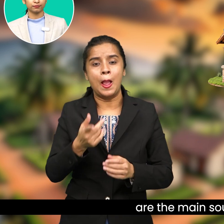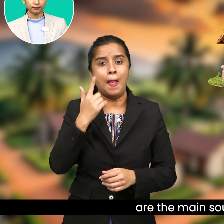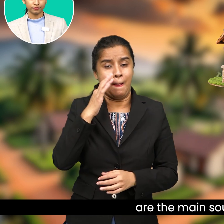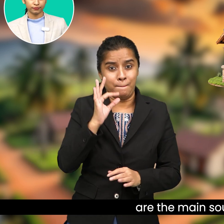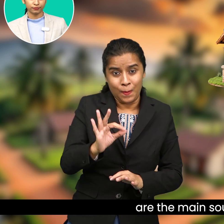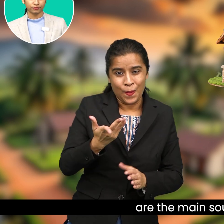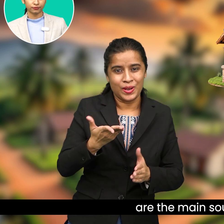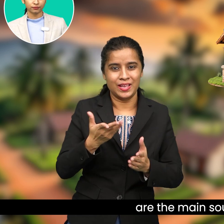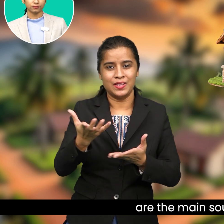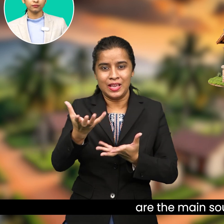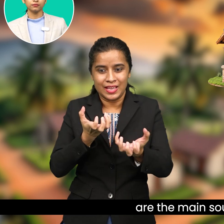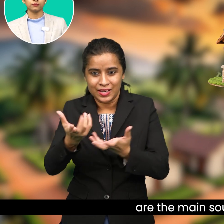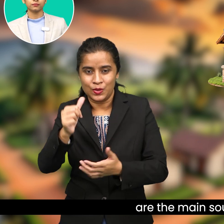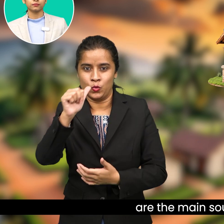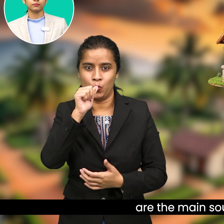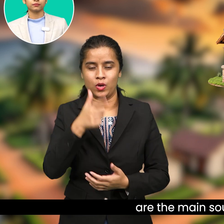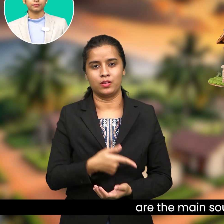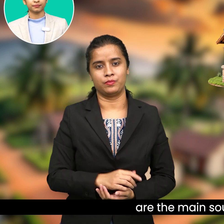water.